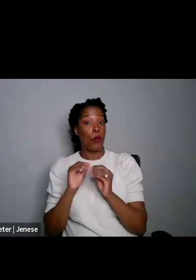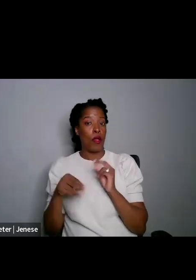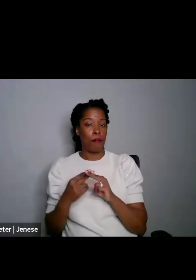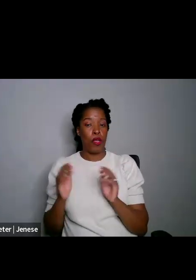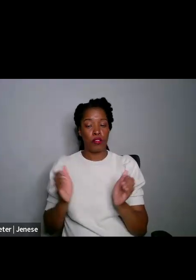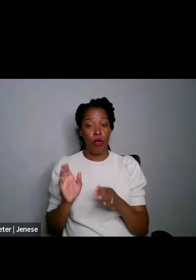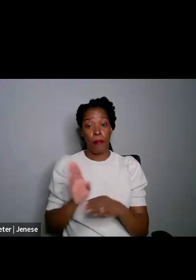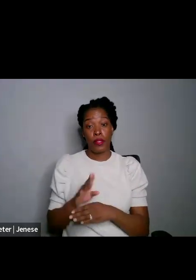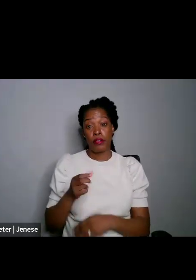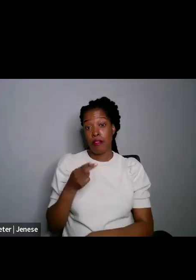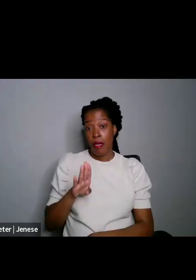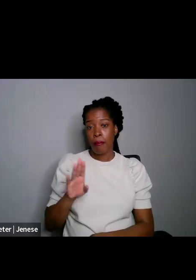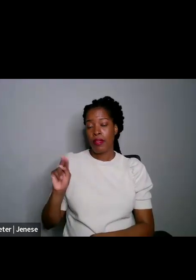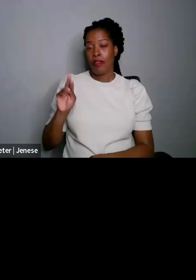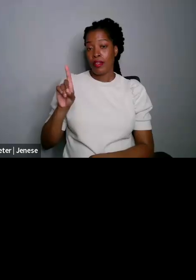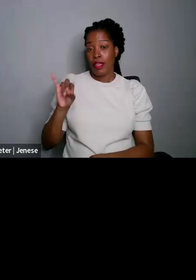with disabilities.